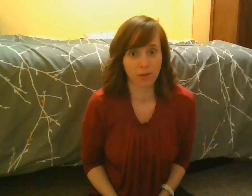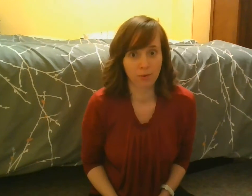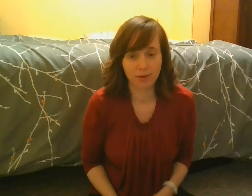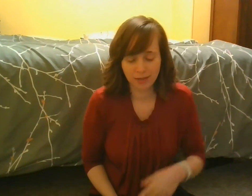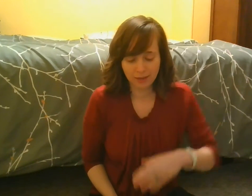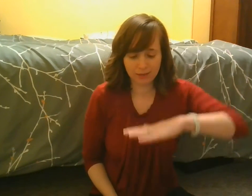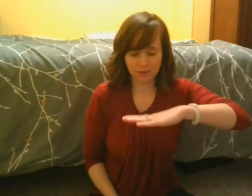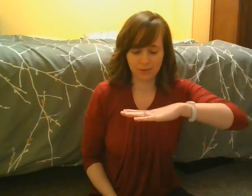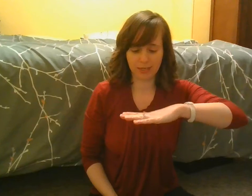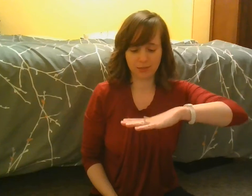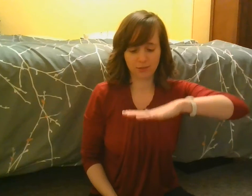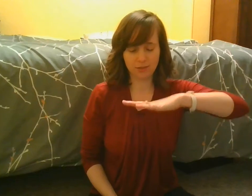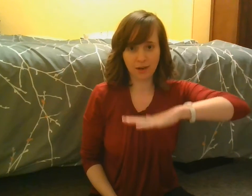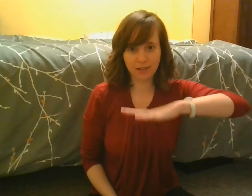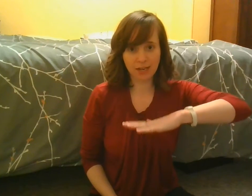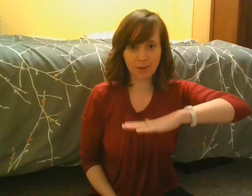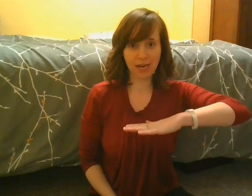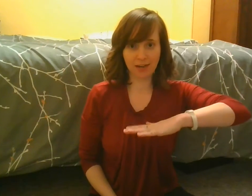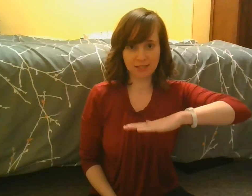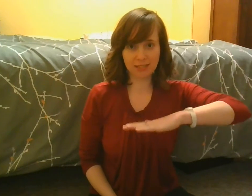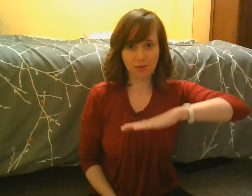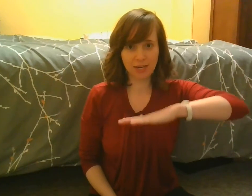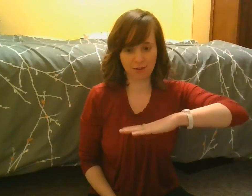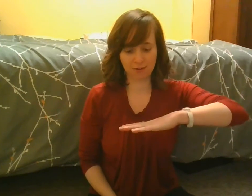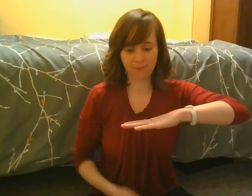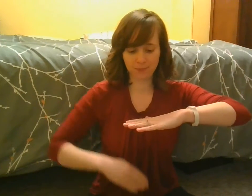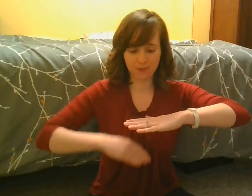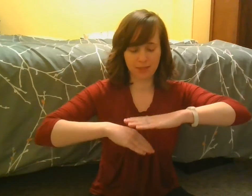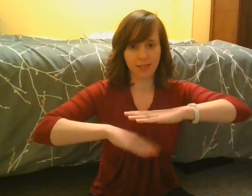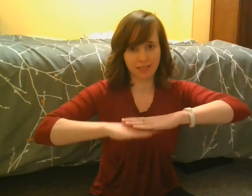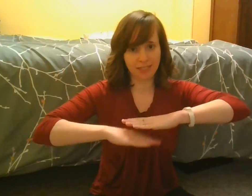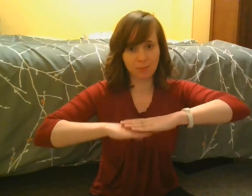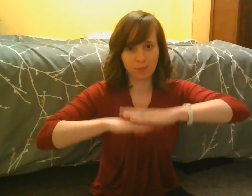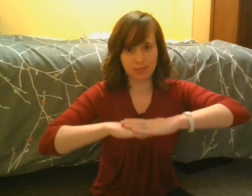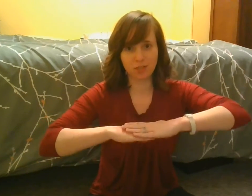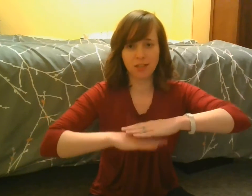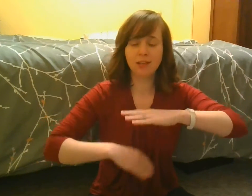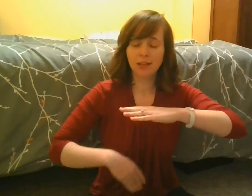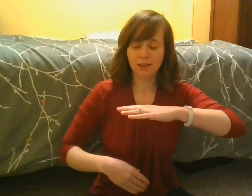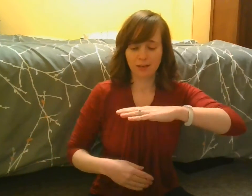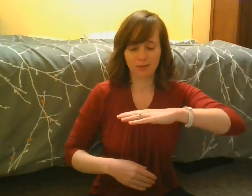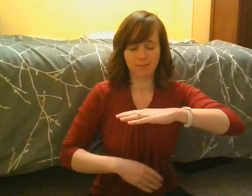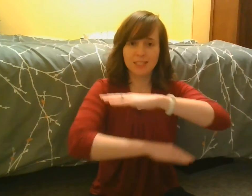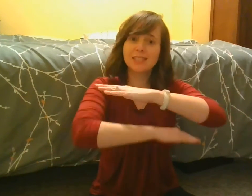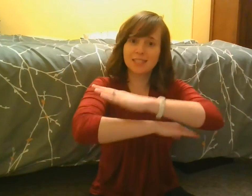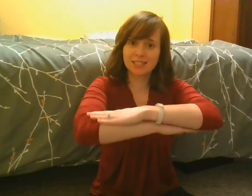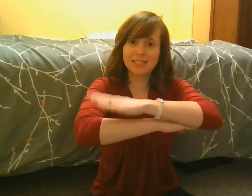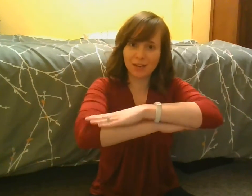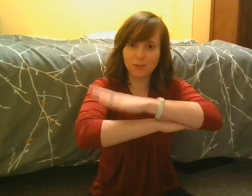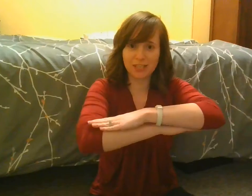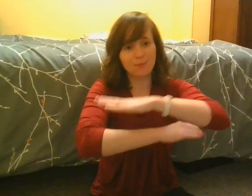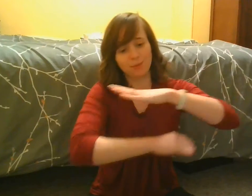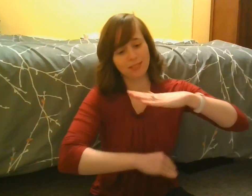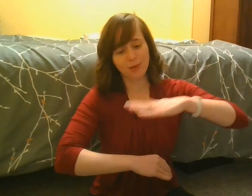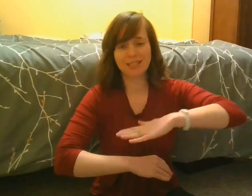explode. So, okay, so non-dominant hand is down here in like table position. This is sign for table. That's why I say